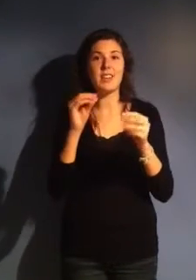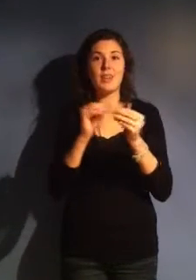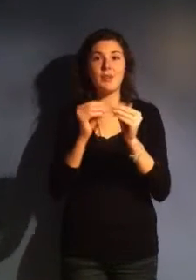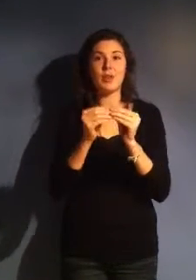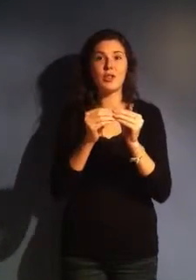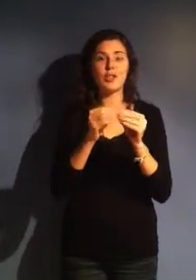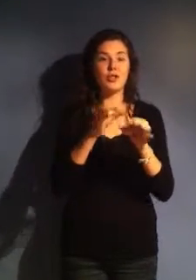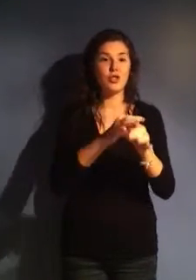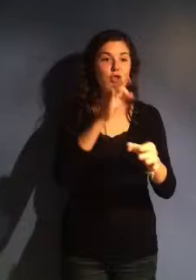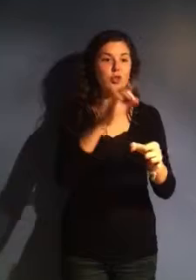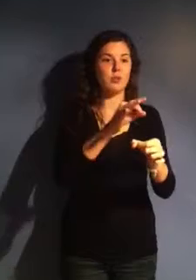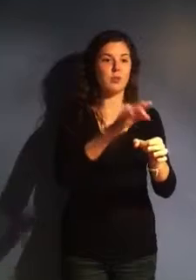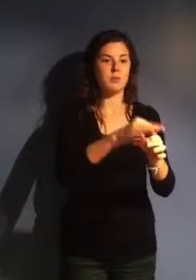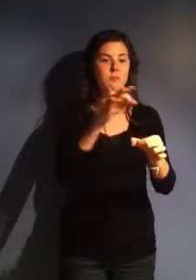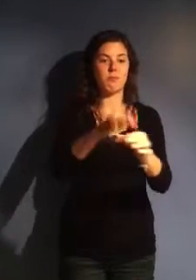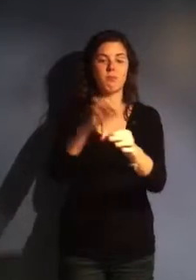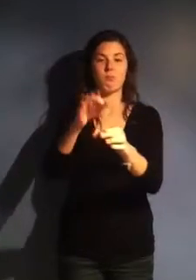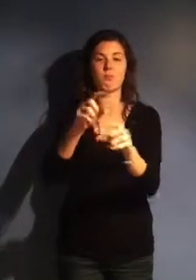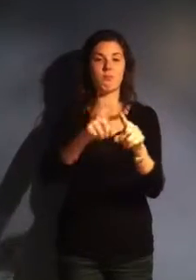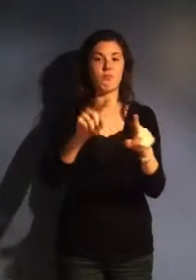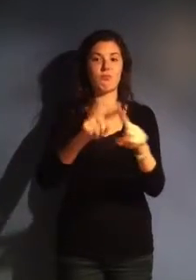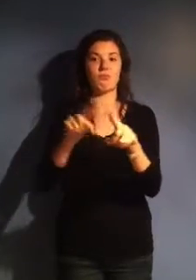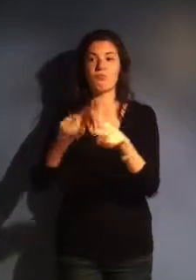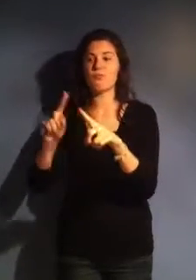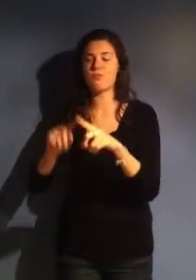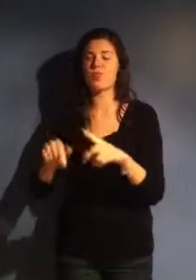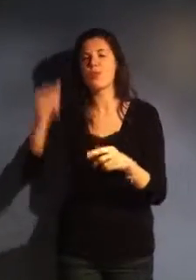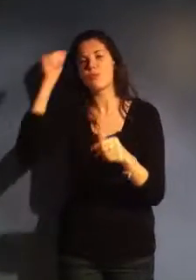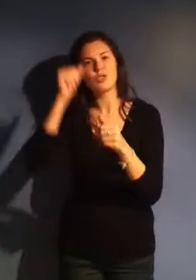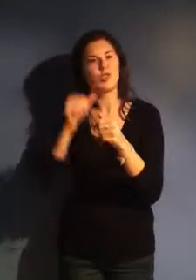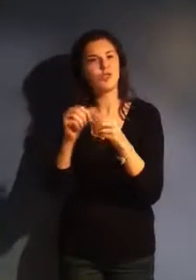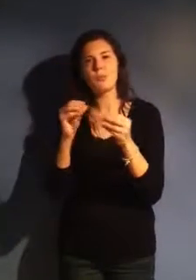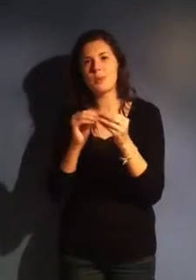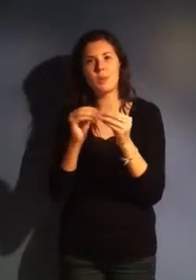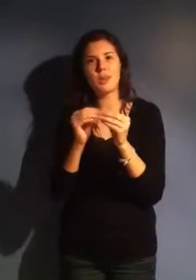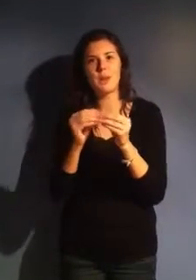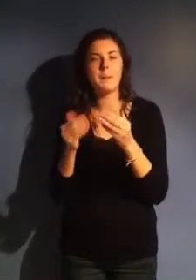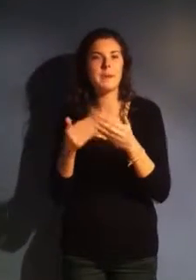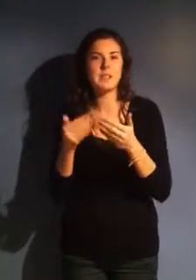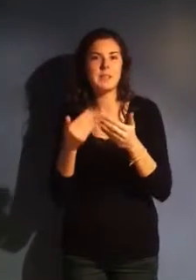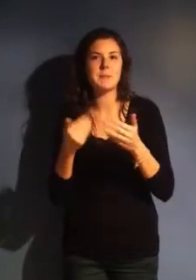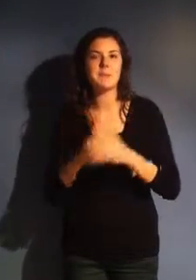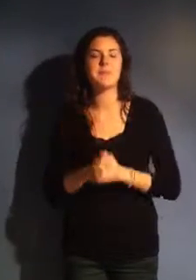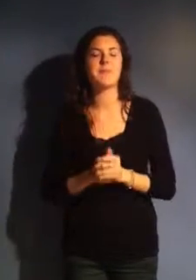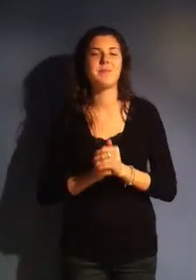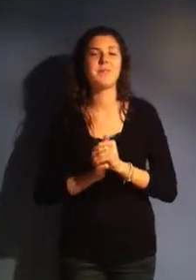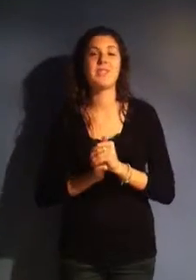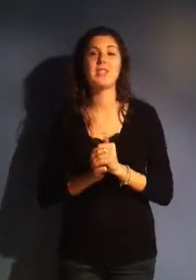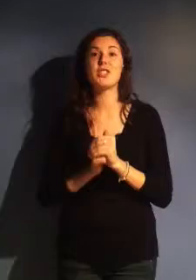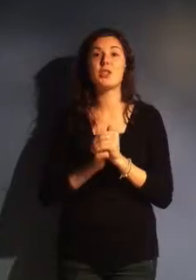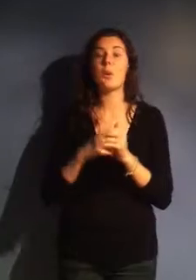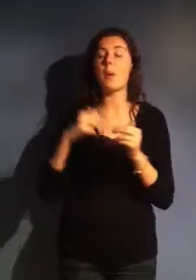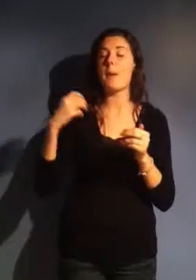on the top. So I just remember the number 32. And so the first thing that Delphine taught me was to label